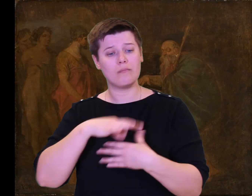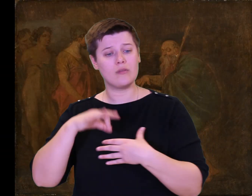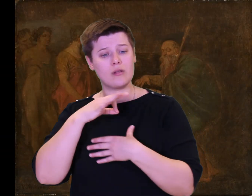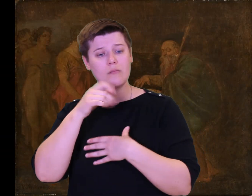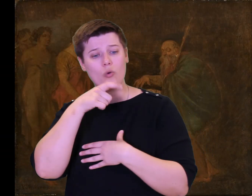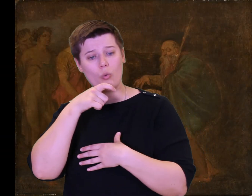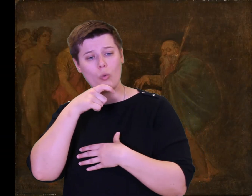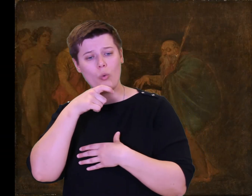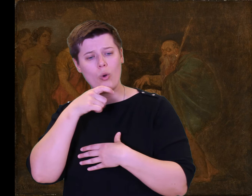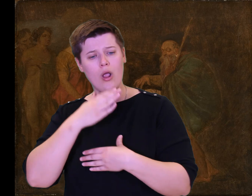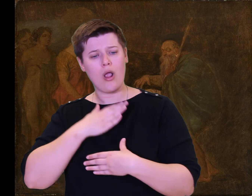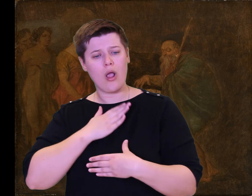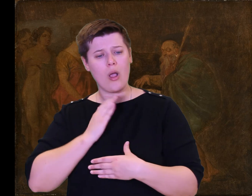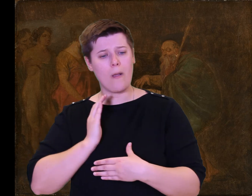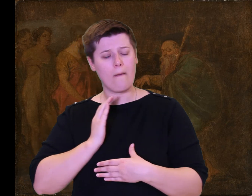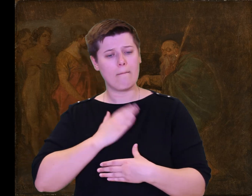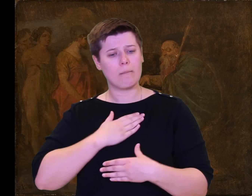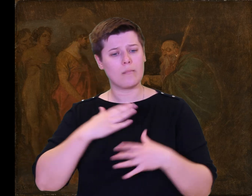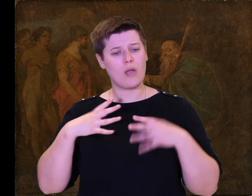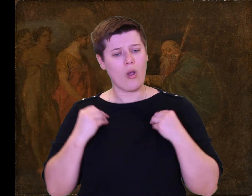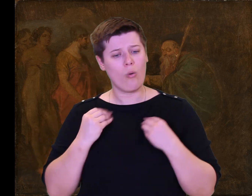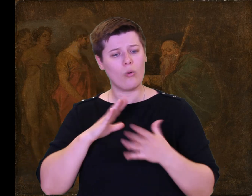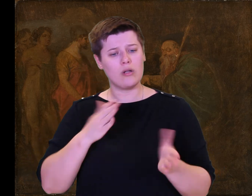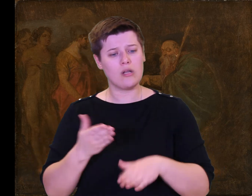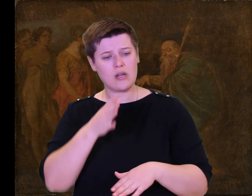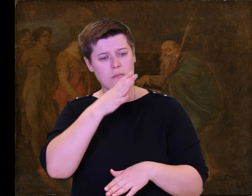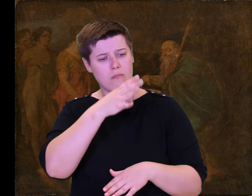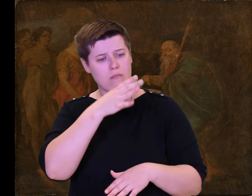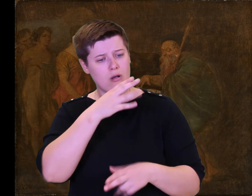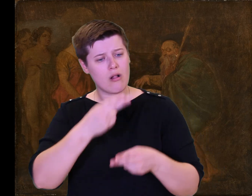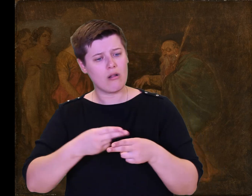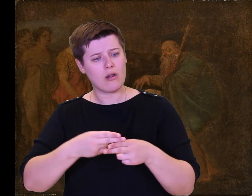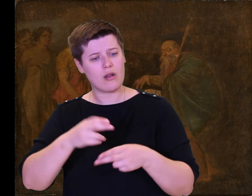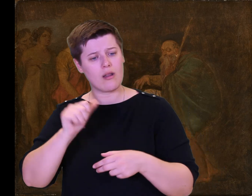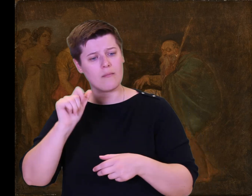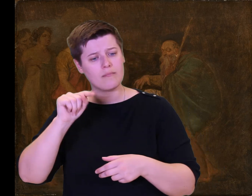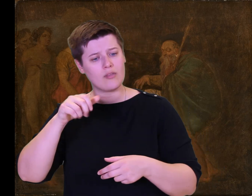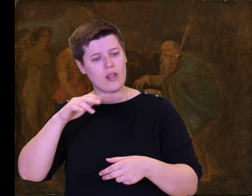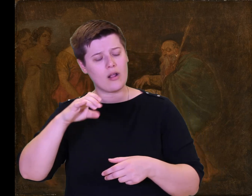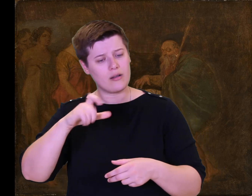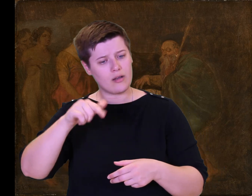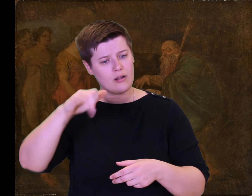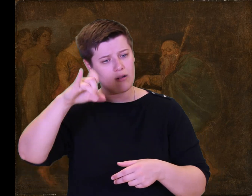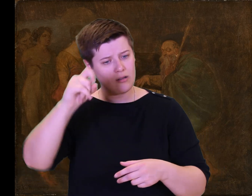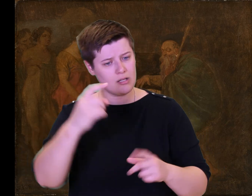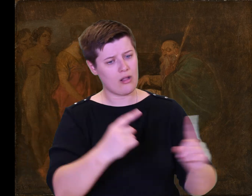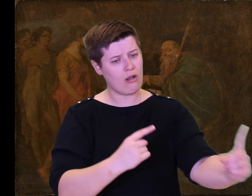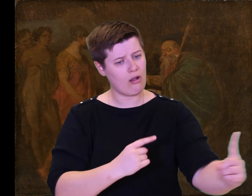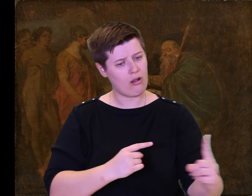the sheep that I had killed, and burn them, and pray to Hades and Persephone.